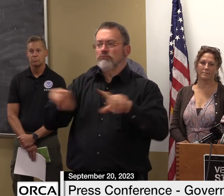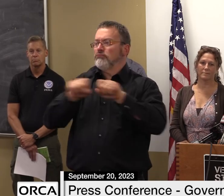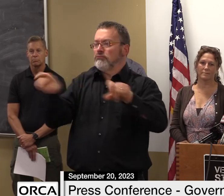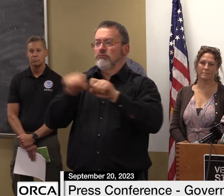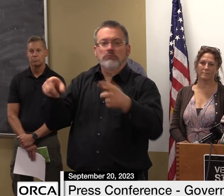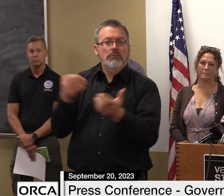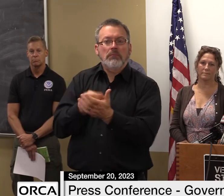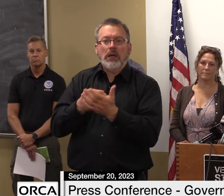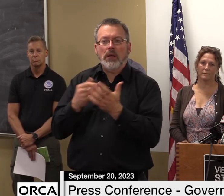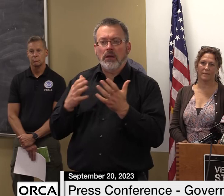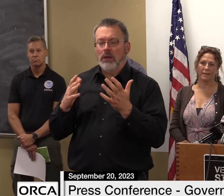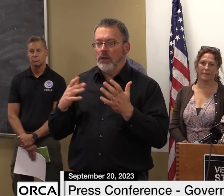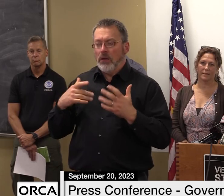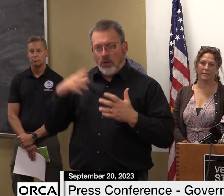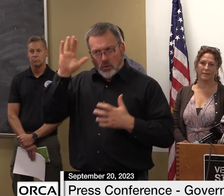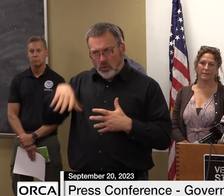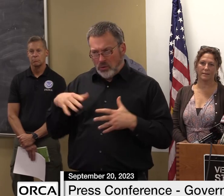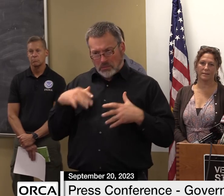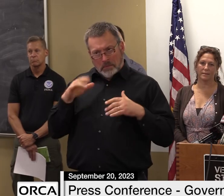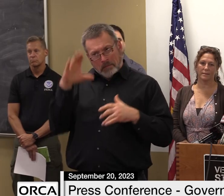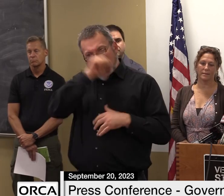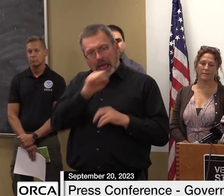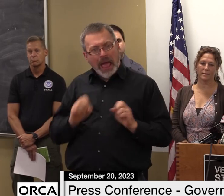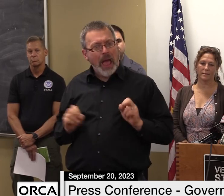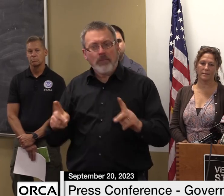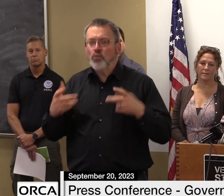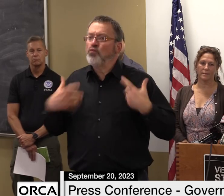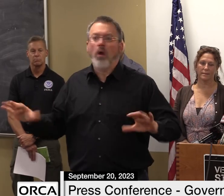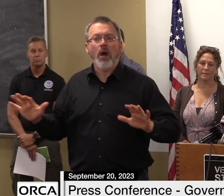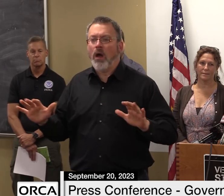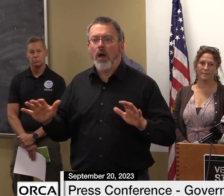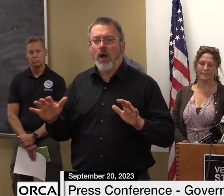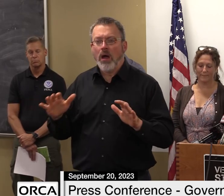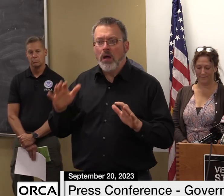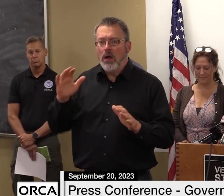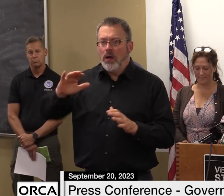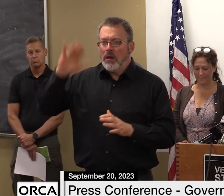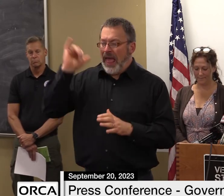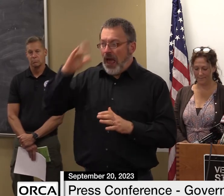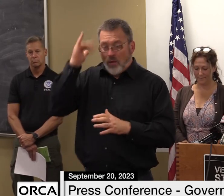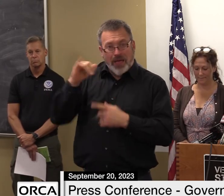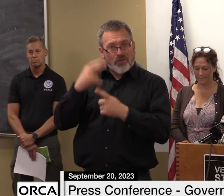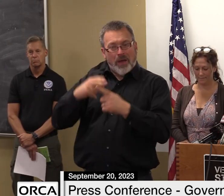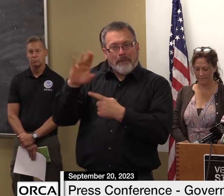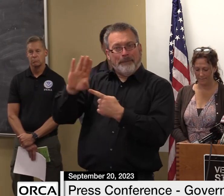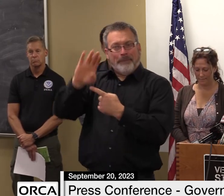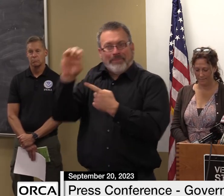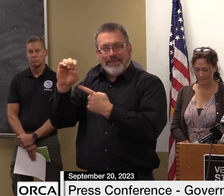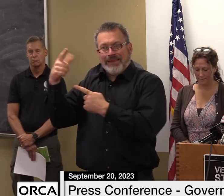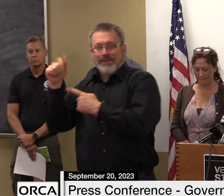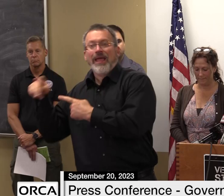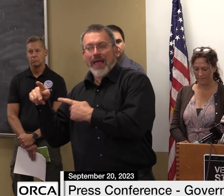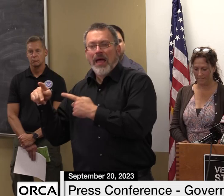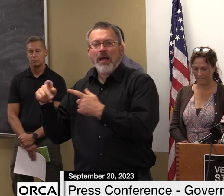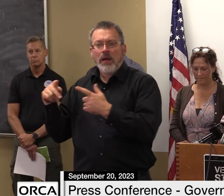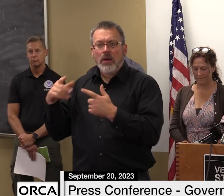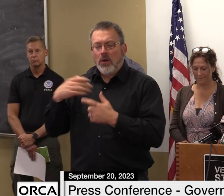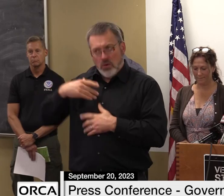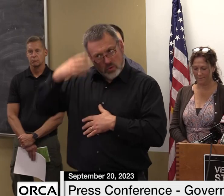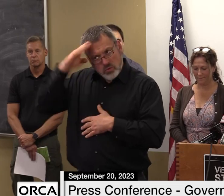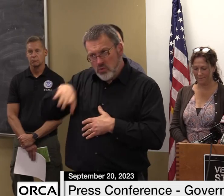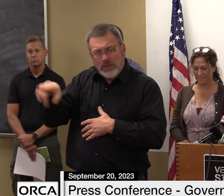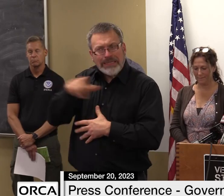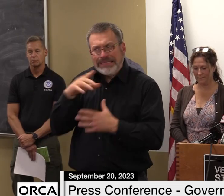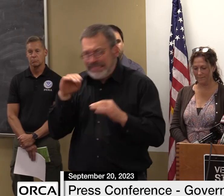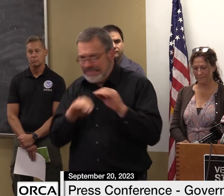was left behind, which is why caps were put in place. We were really unaware of the amount of the need, and we knew